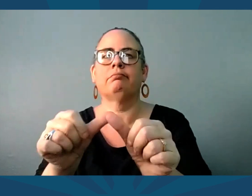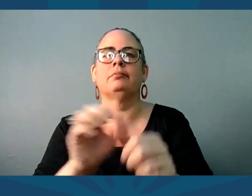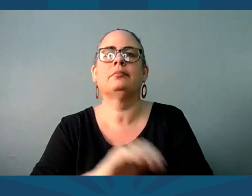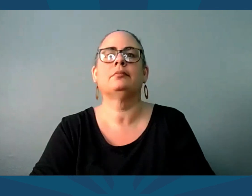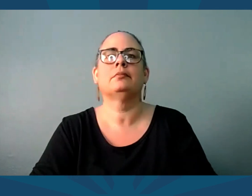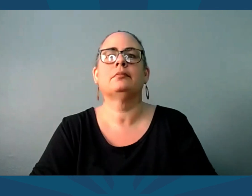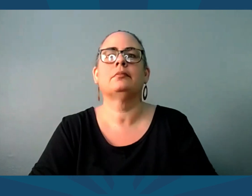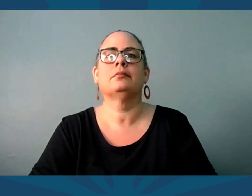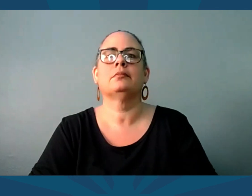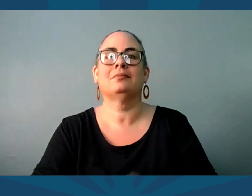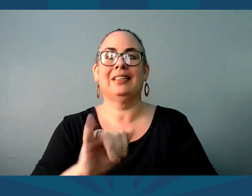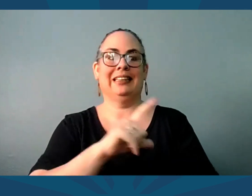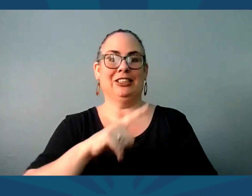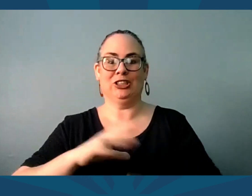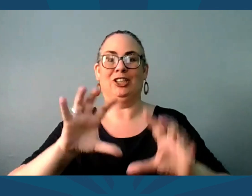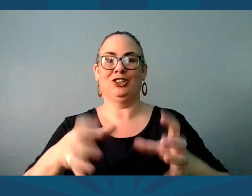2-year term.